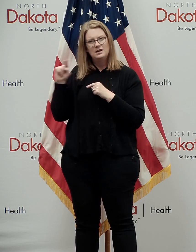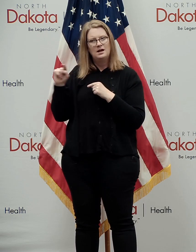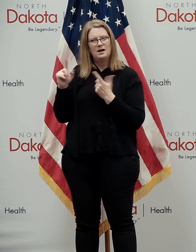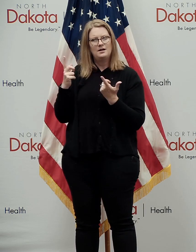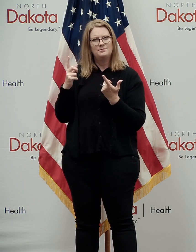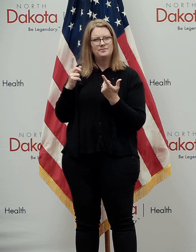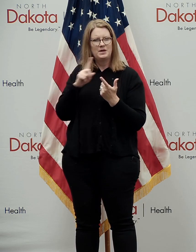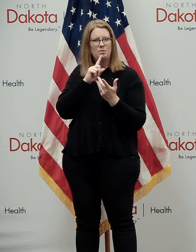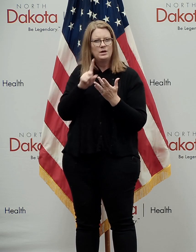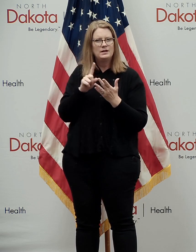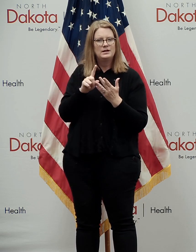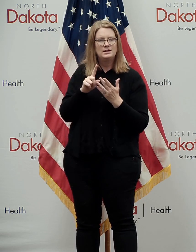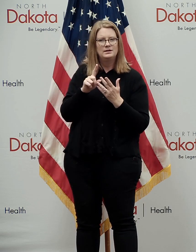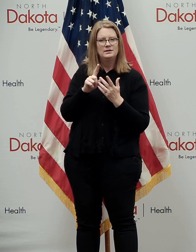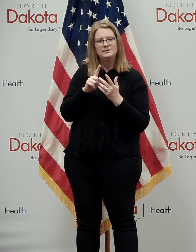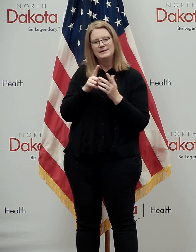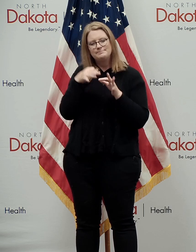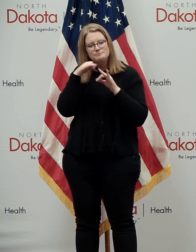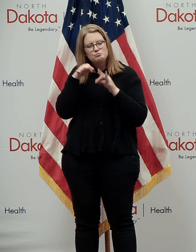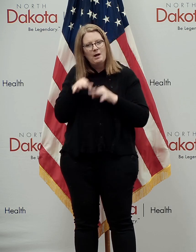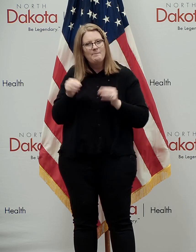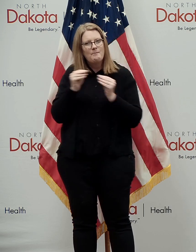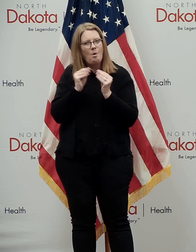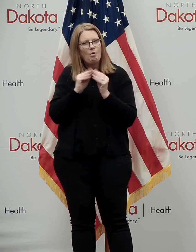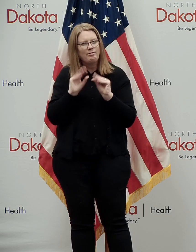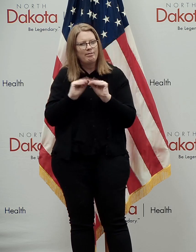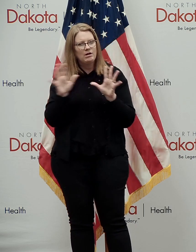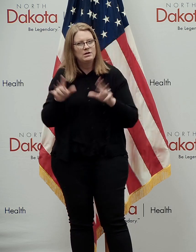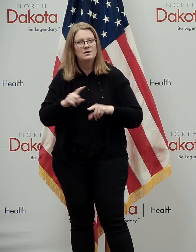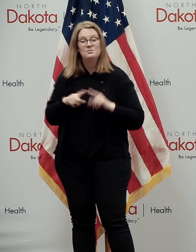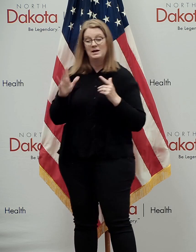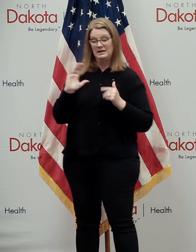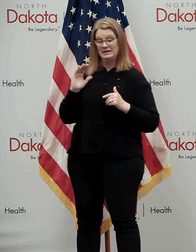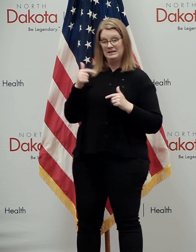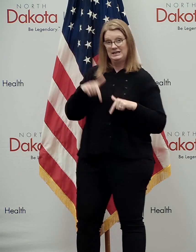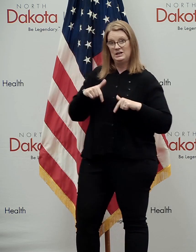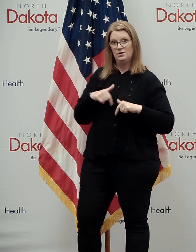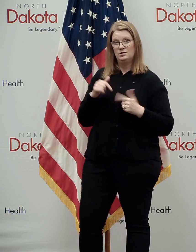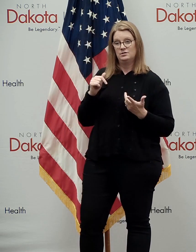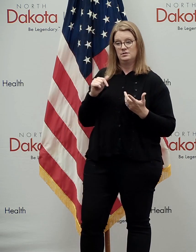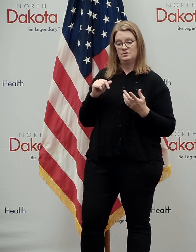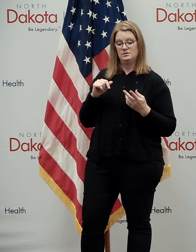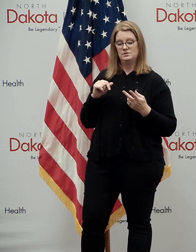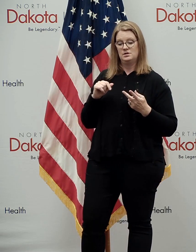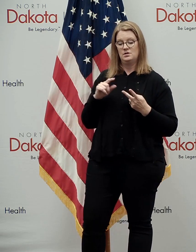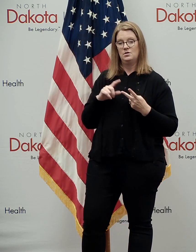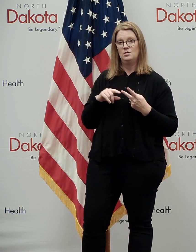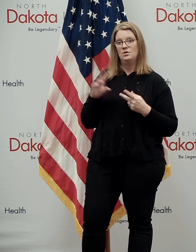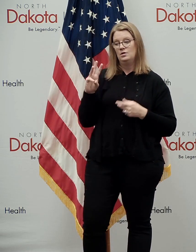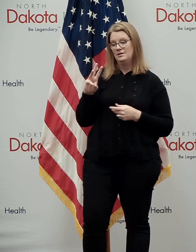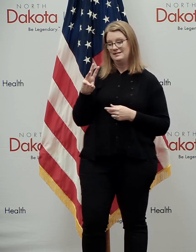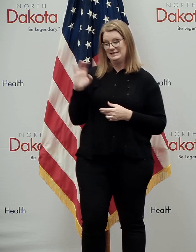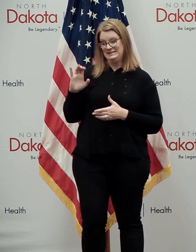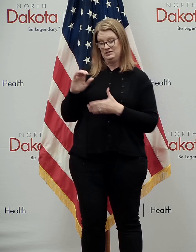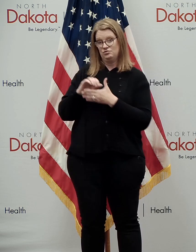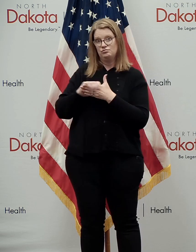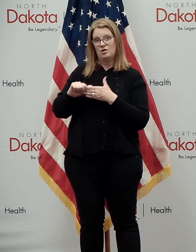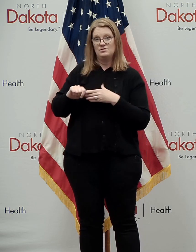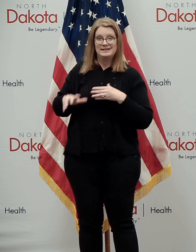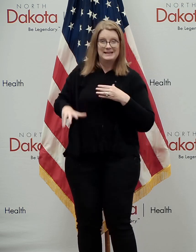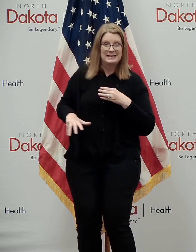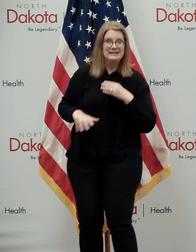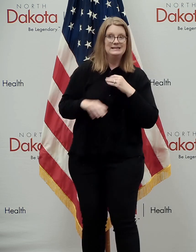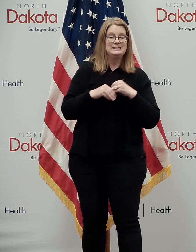clarity. As was described, it was going to be currently the $600 on top of the